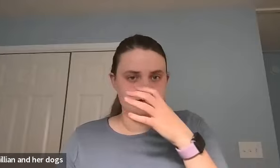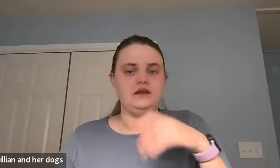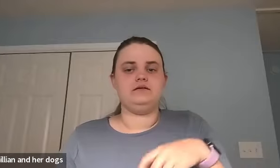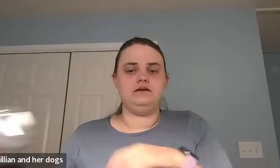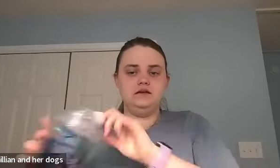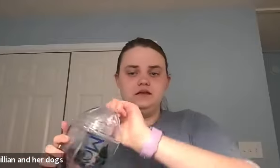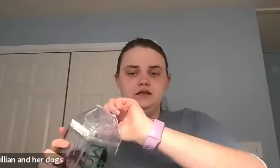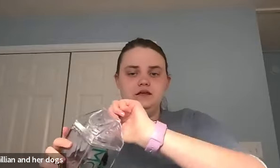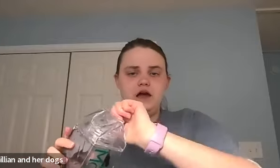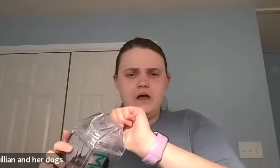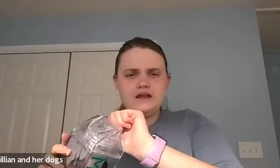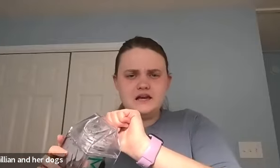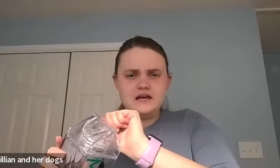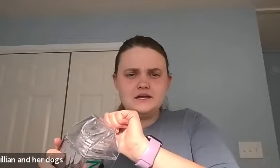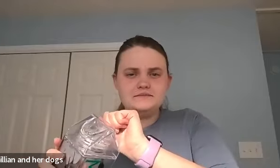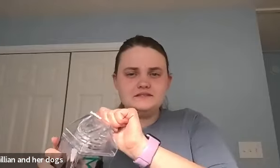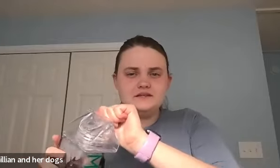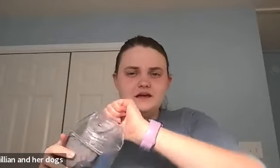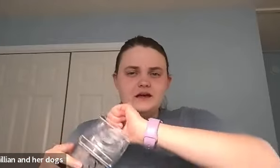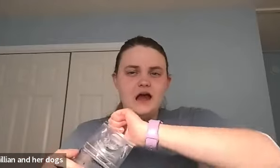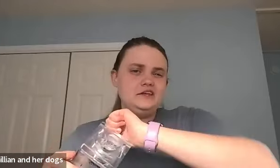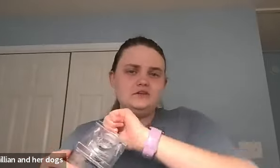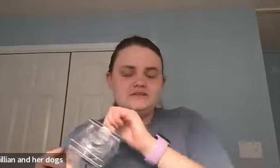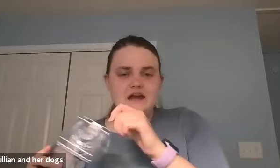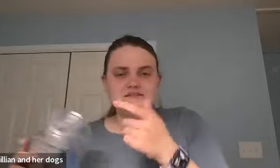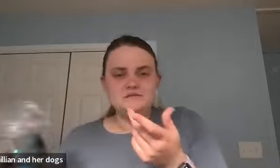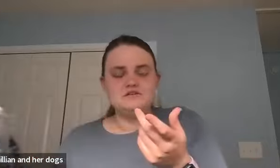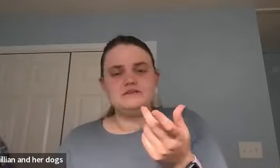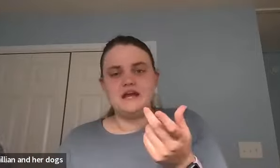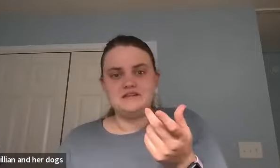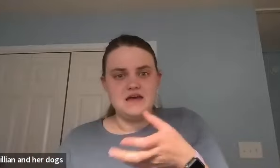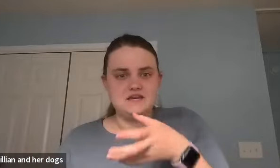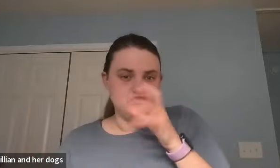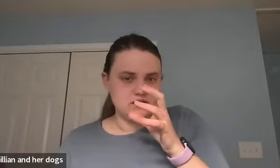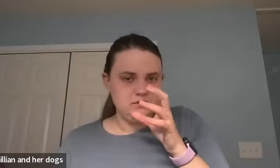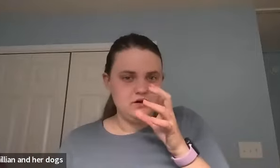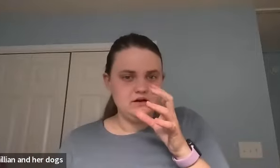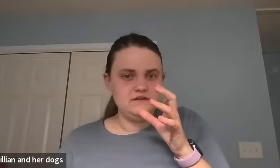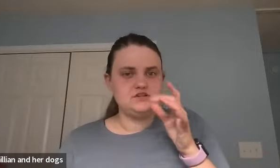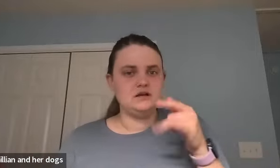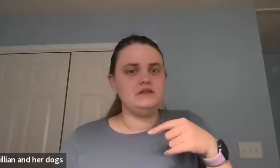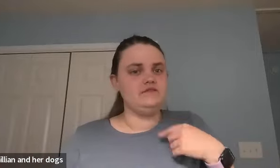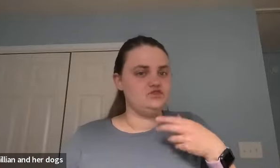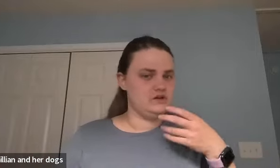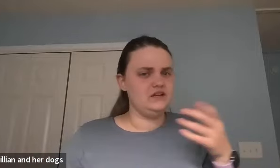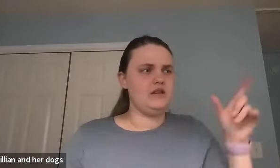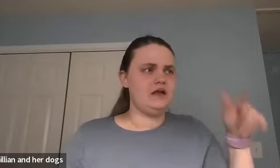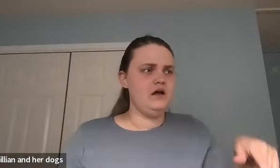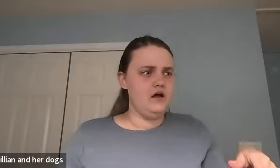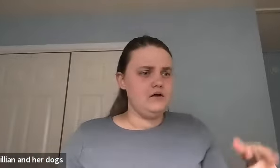Yeah. A lot of times sometimes you don't even have to add that drink part. If you're talking about like for drinking, you're like,